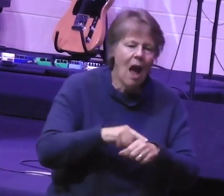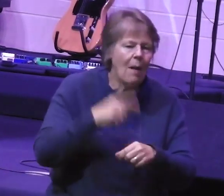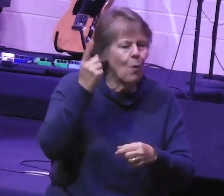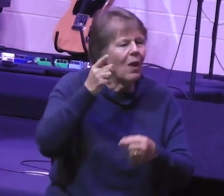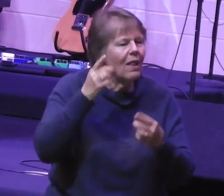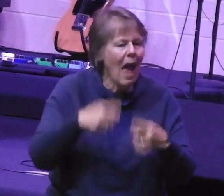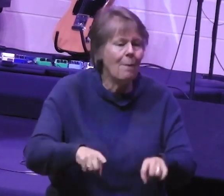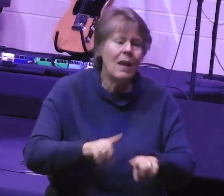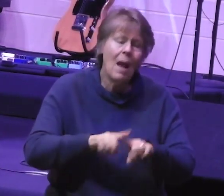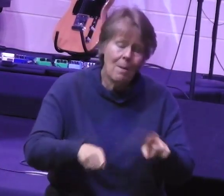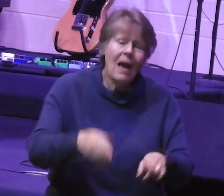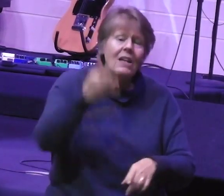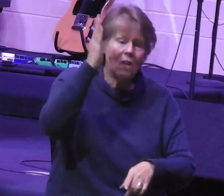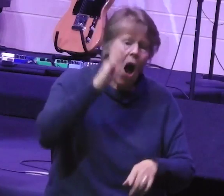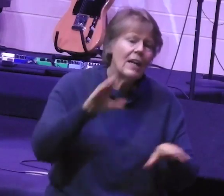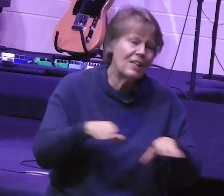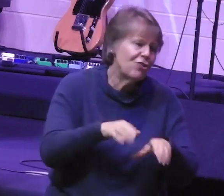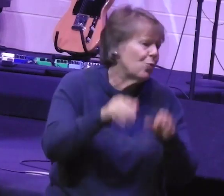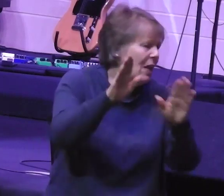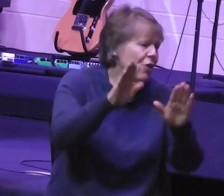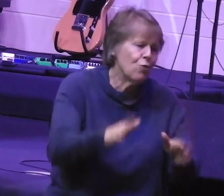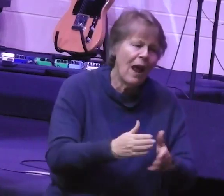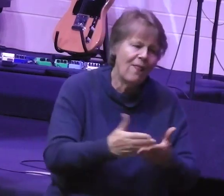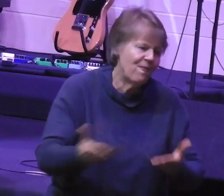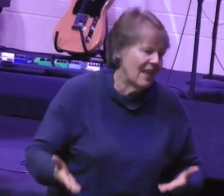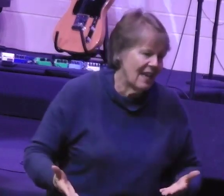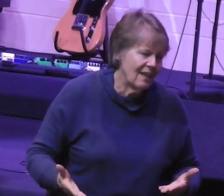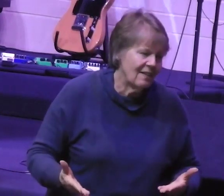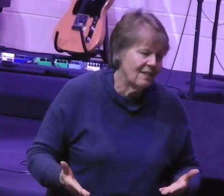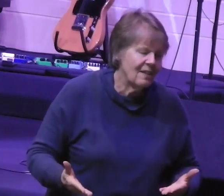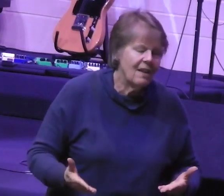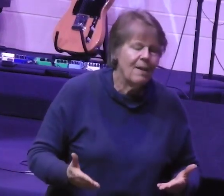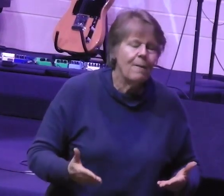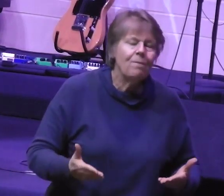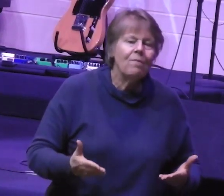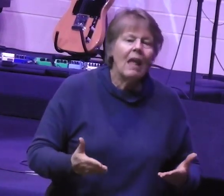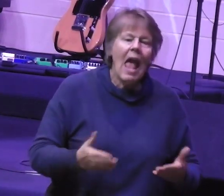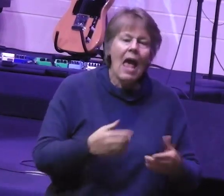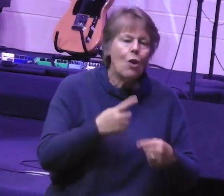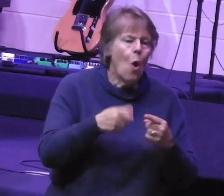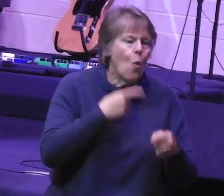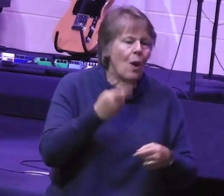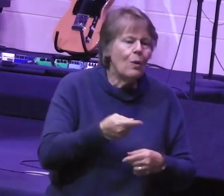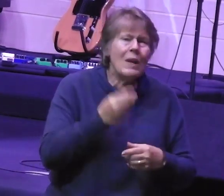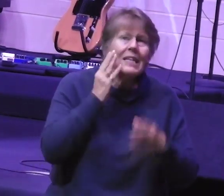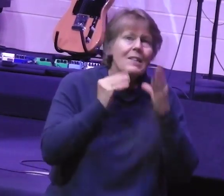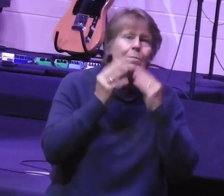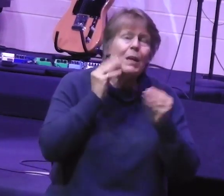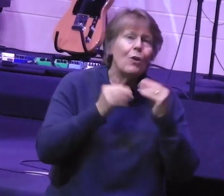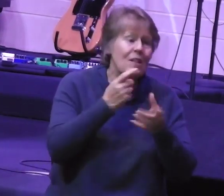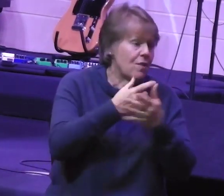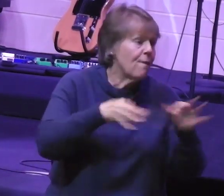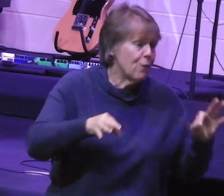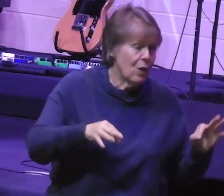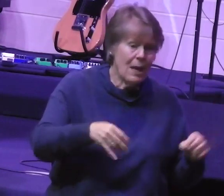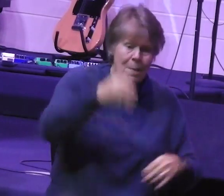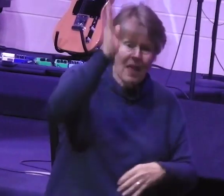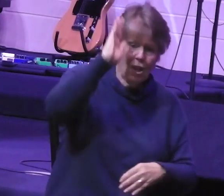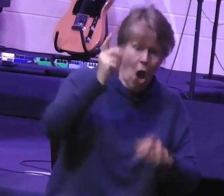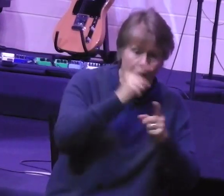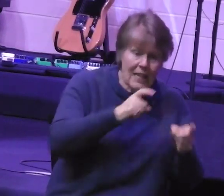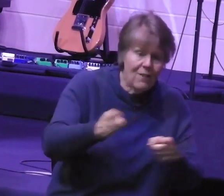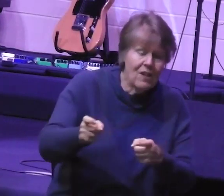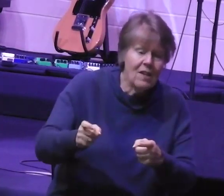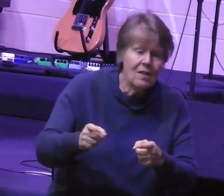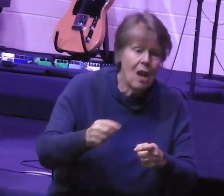story that we see, that we're going to see in the Israelites again next week, is even when we taste the freedom that God gives us, even when we make that first decision to say, God, I'm going to put my